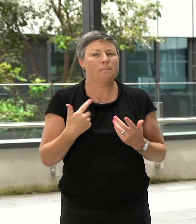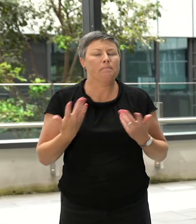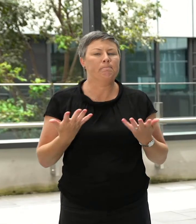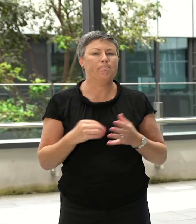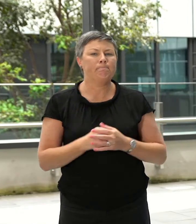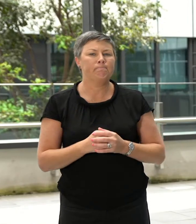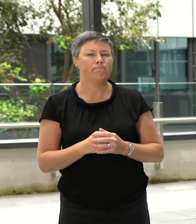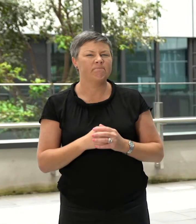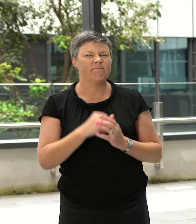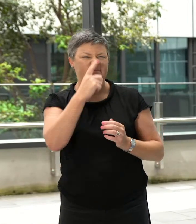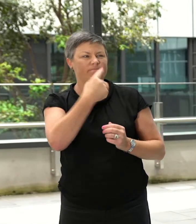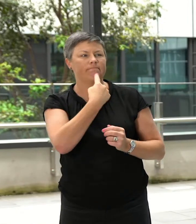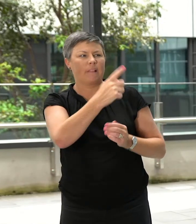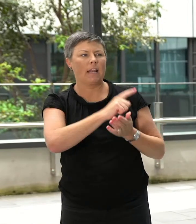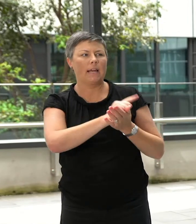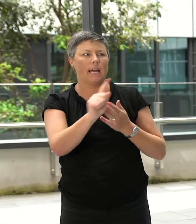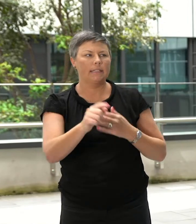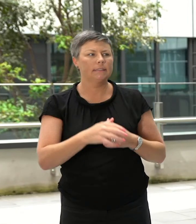one. Yeah.